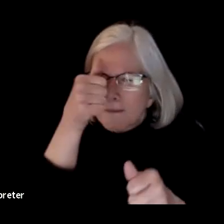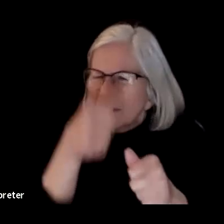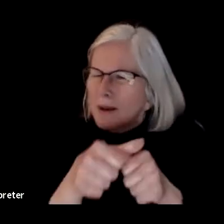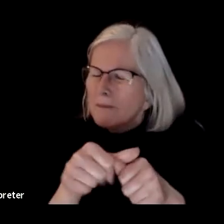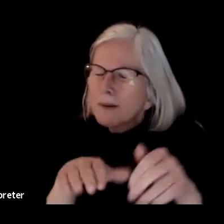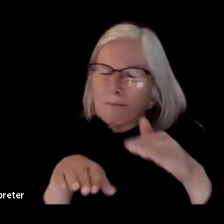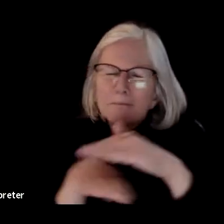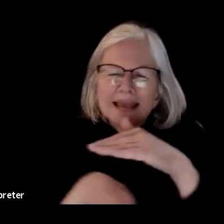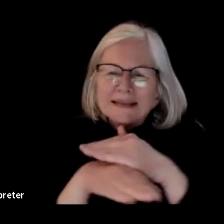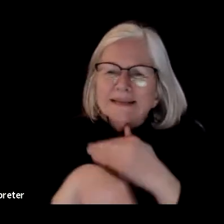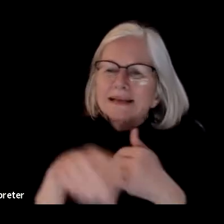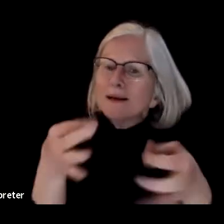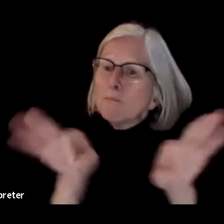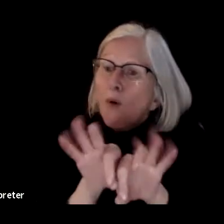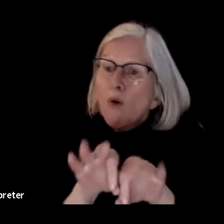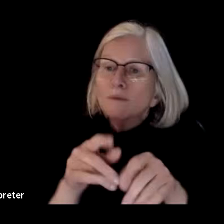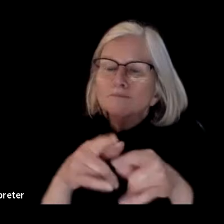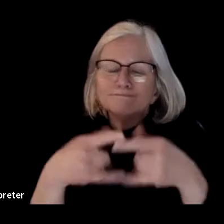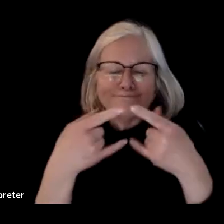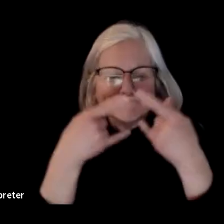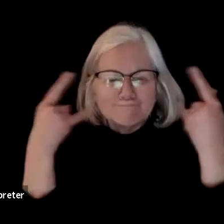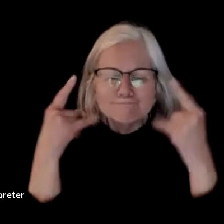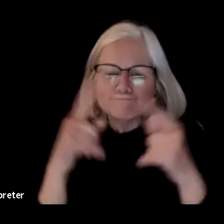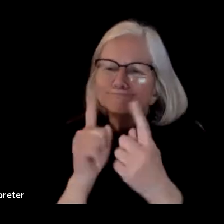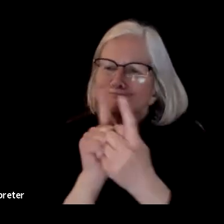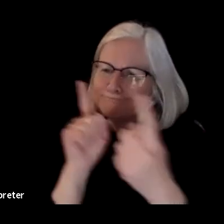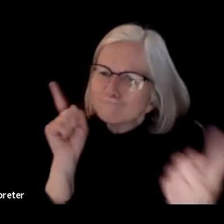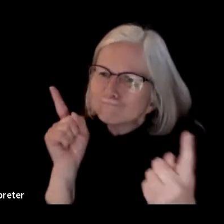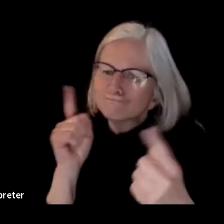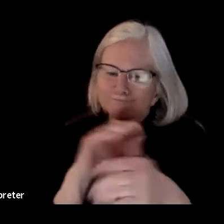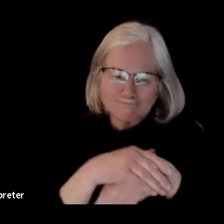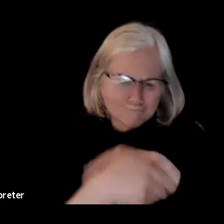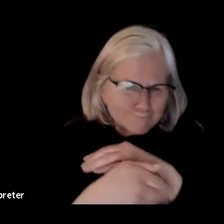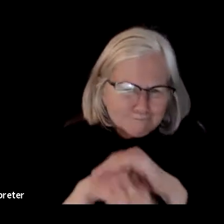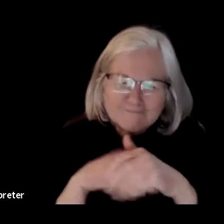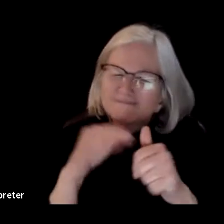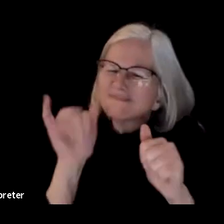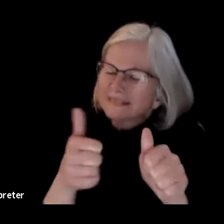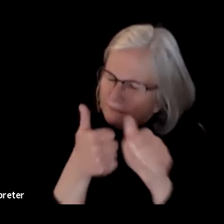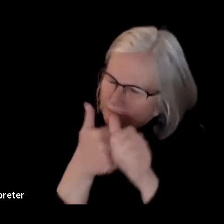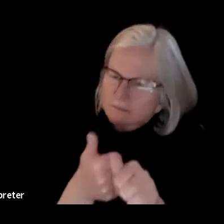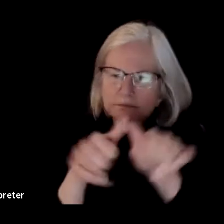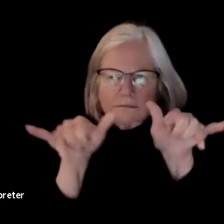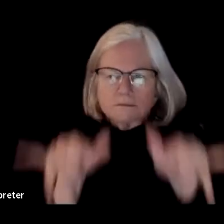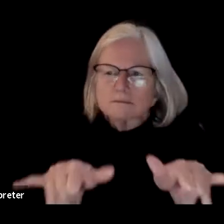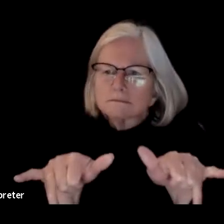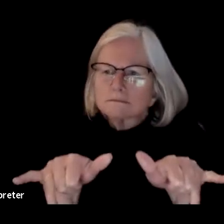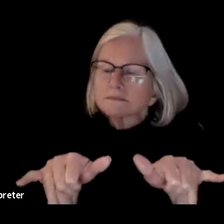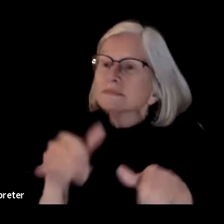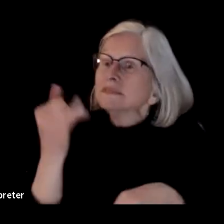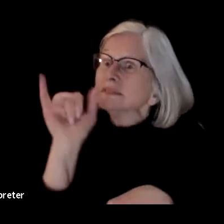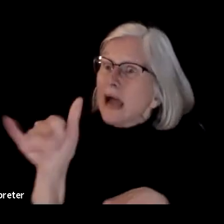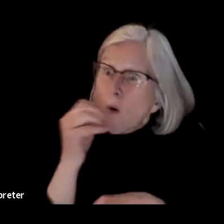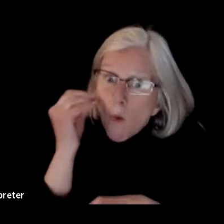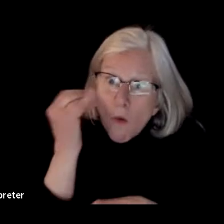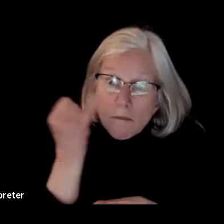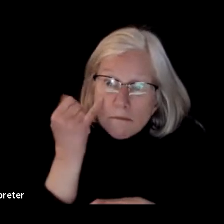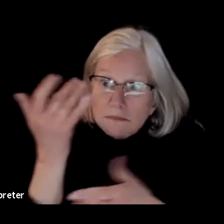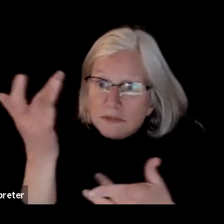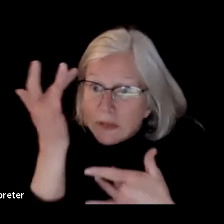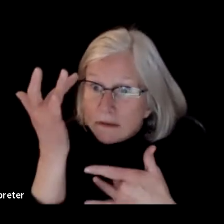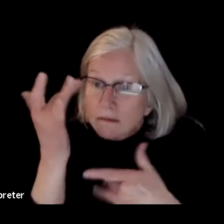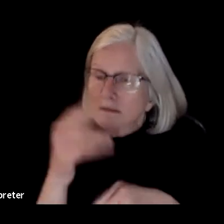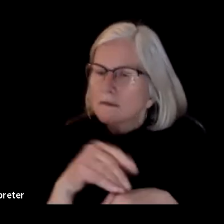distance, wash our hands, and stay home if we're sick. And of course, to get